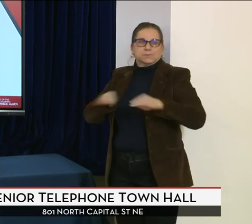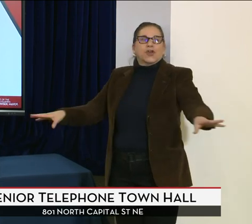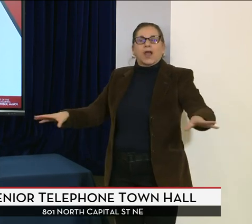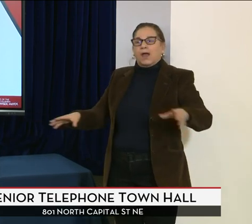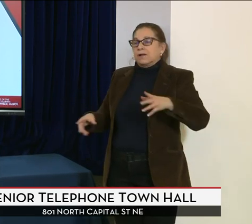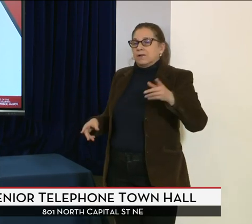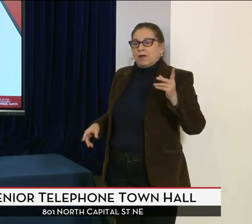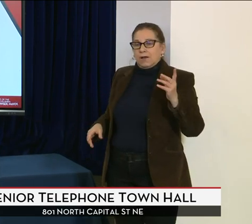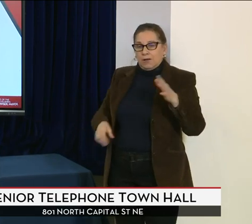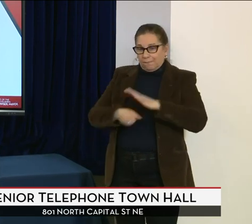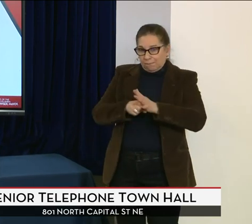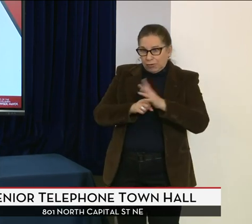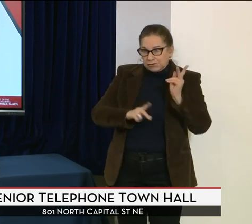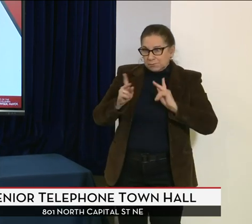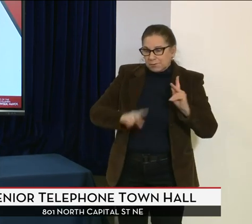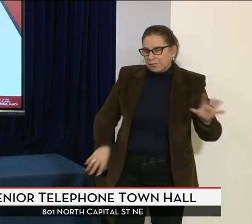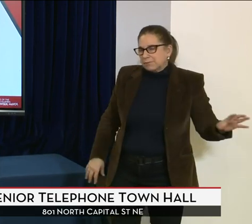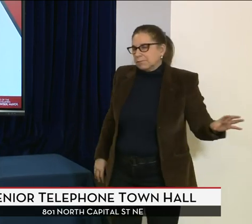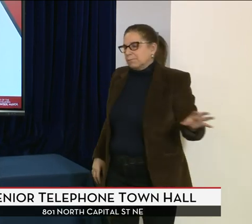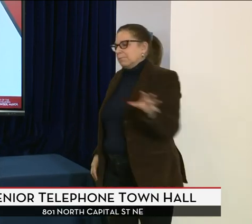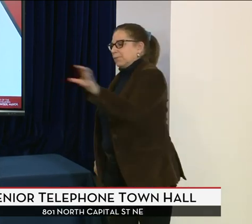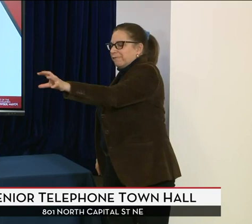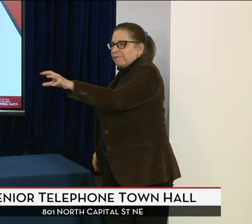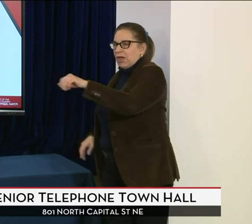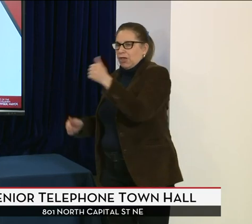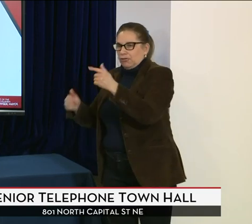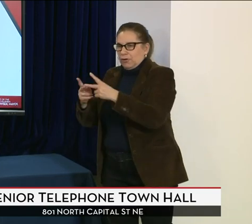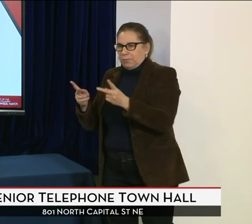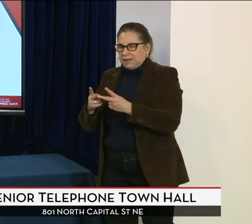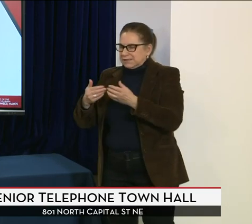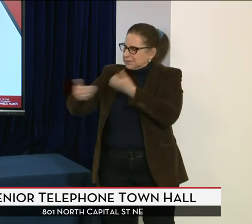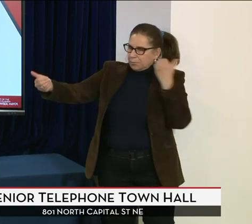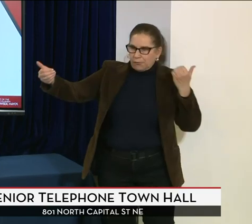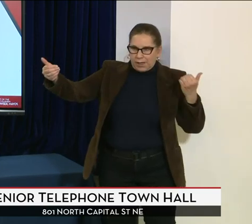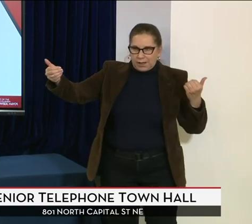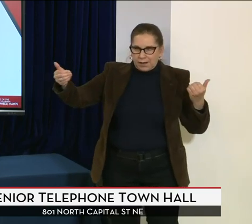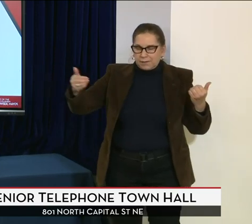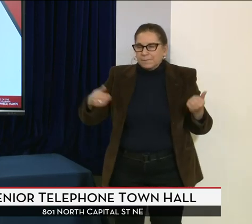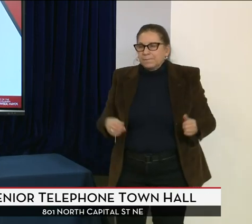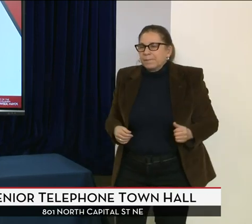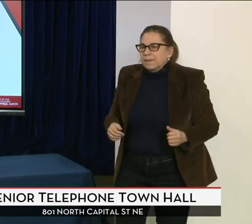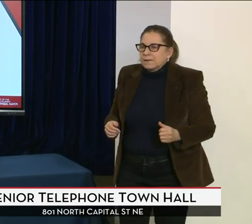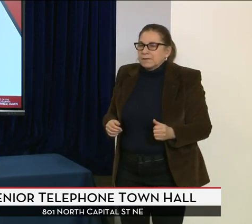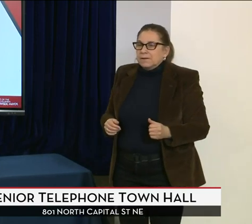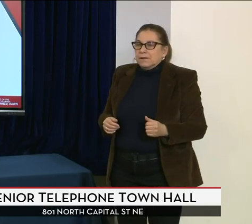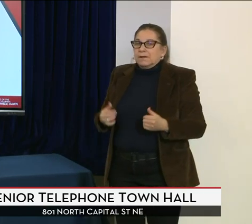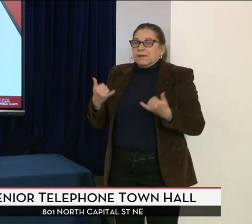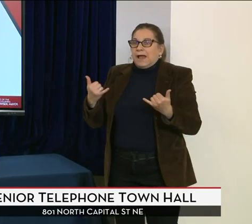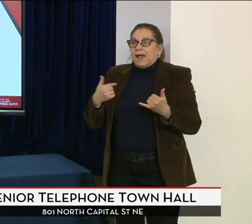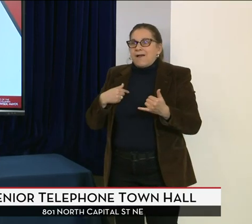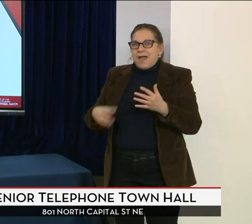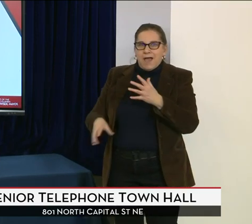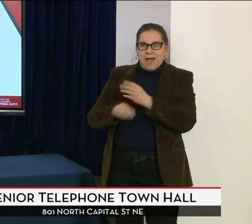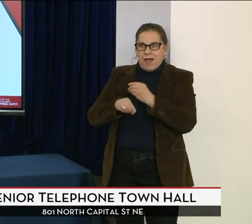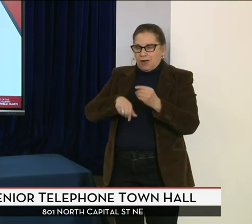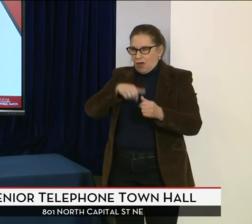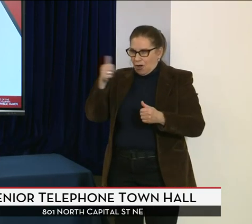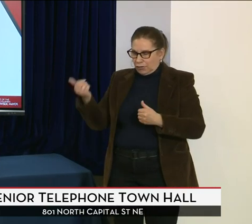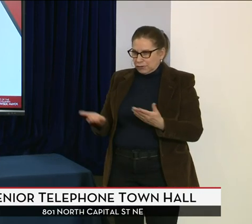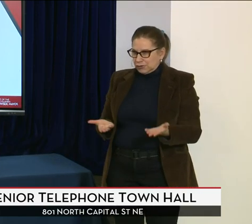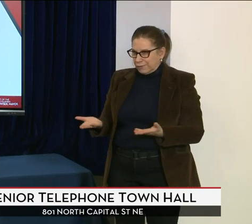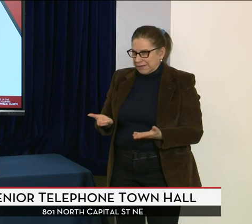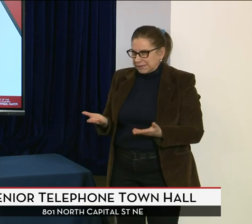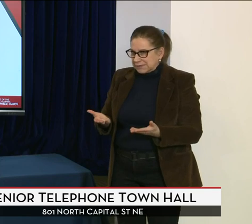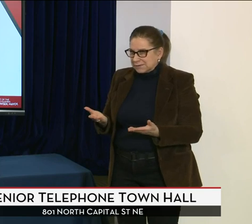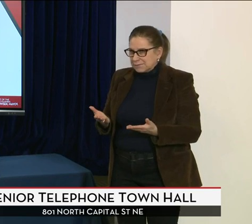underway to be able to bring other services or other parts of hospitals online that